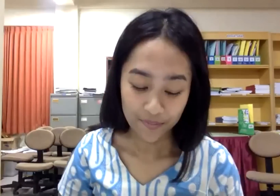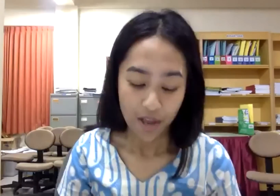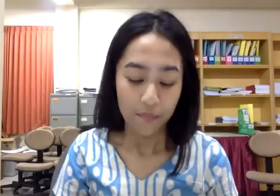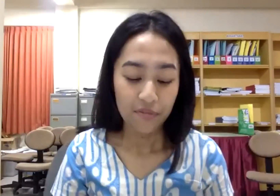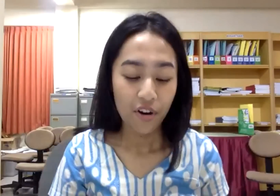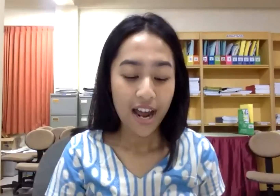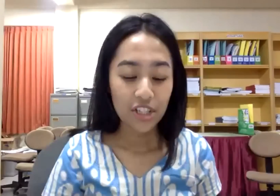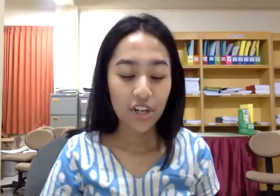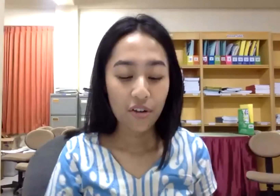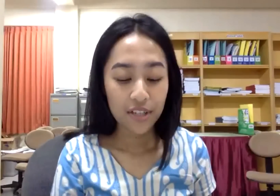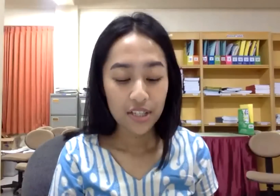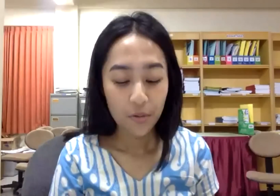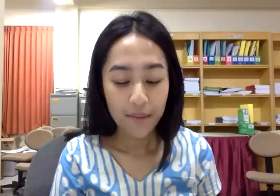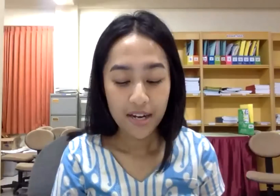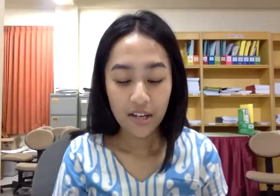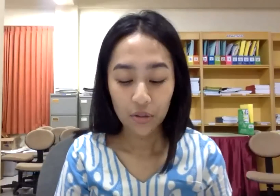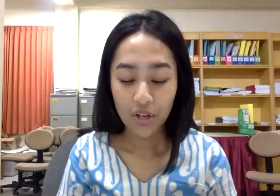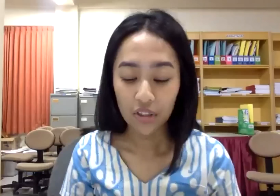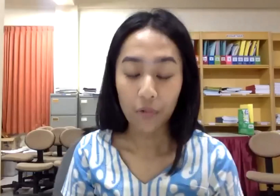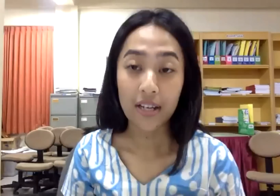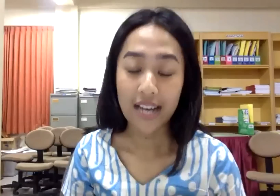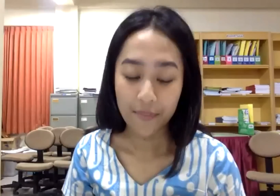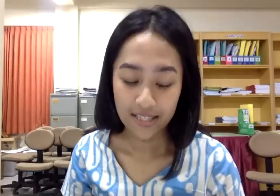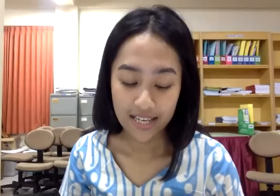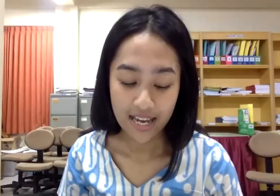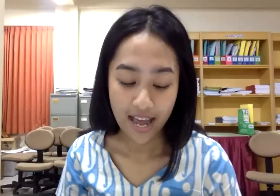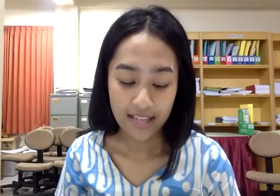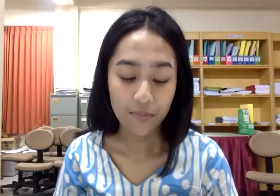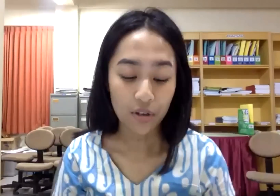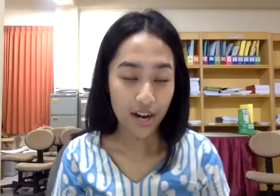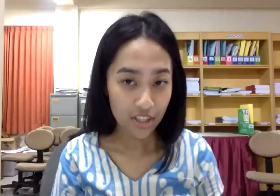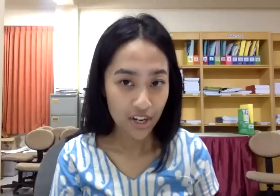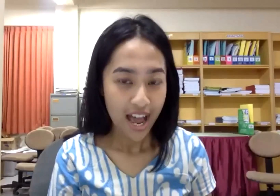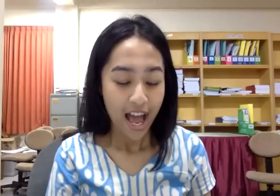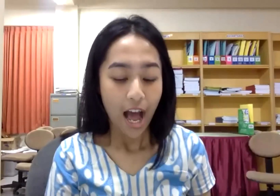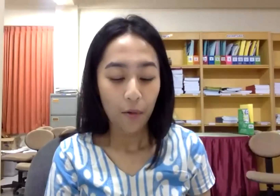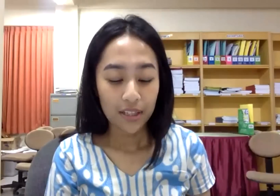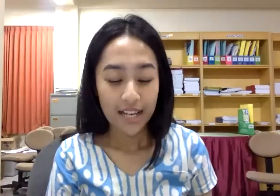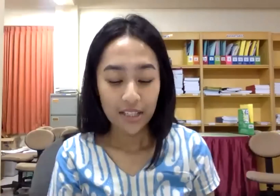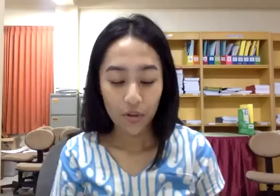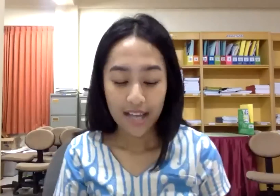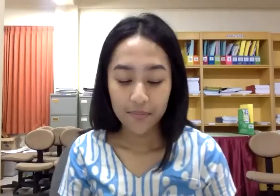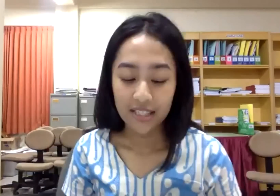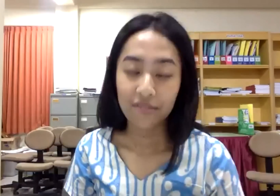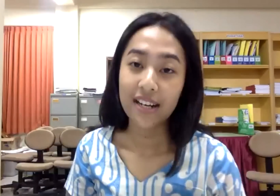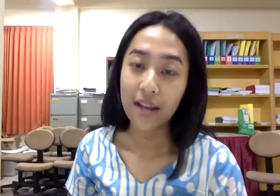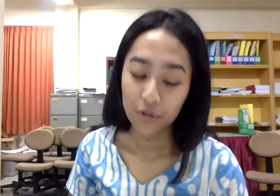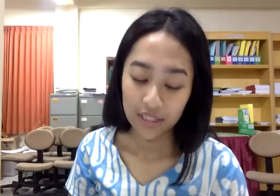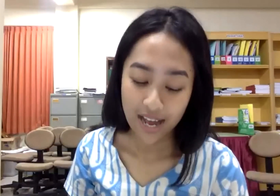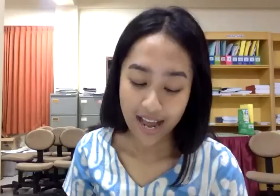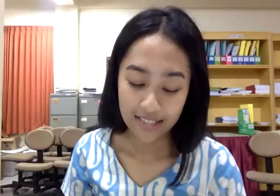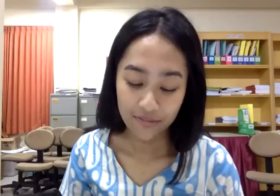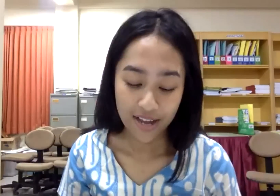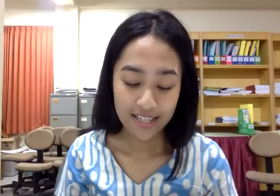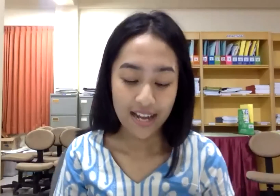audience. Before I turn over the webinar to Dr. Wika MSE as the moderator, I would like to ask Padila